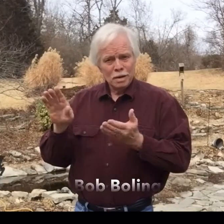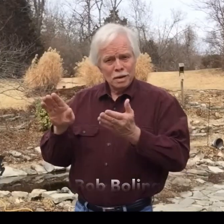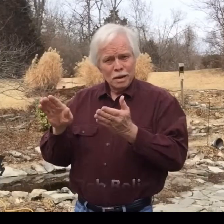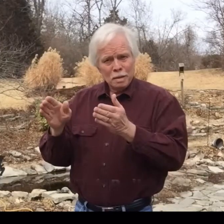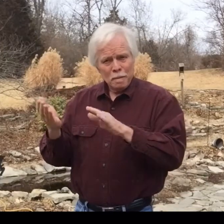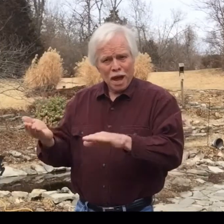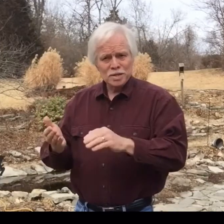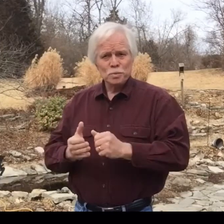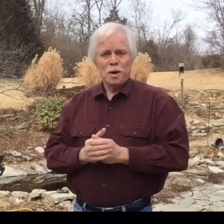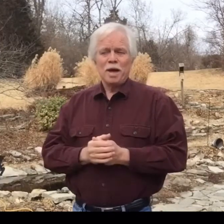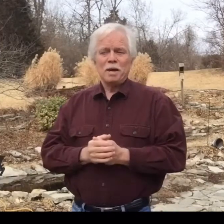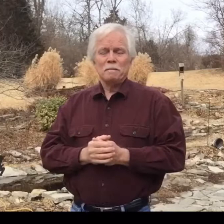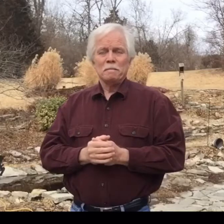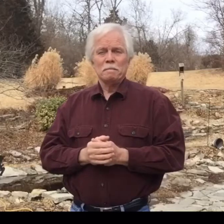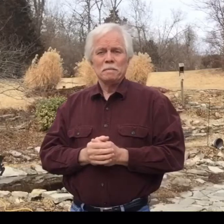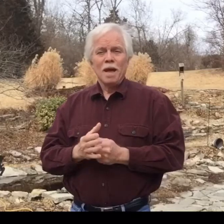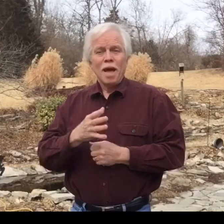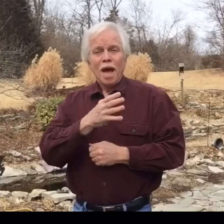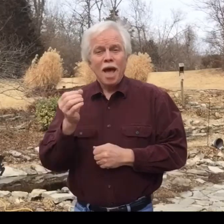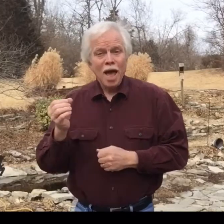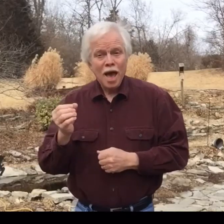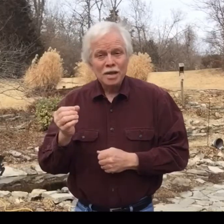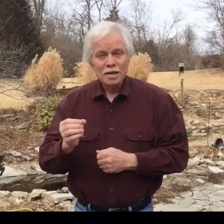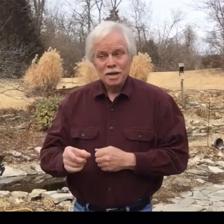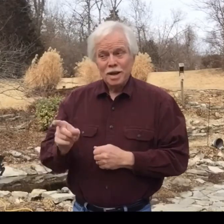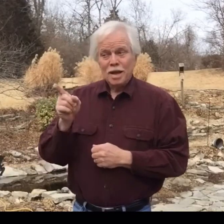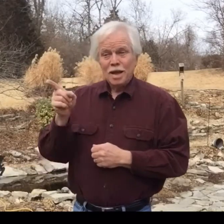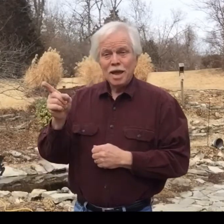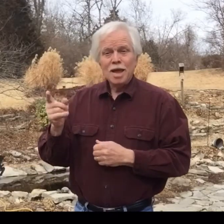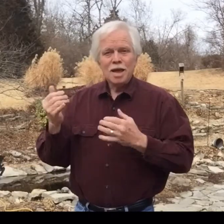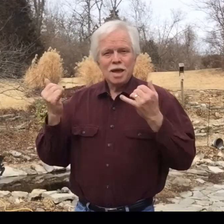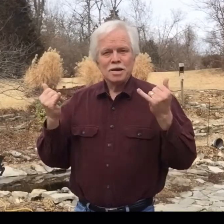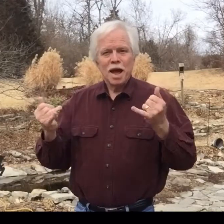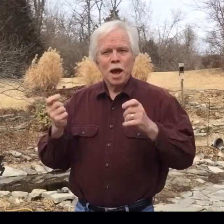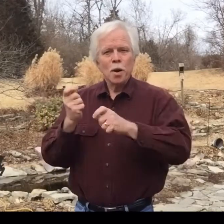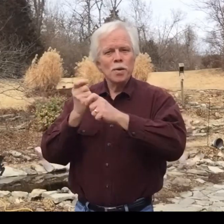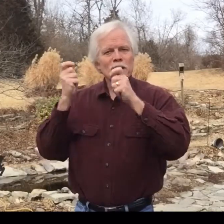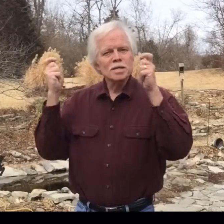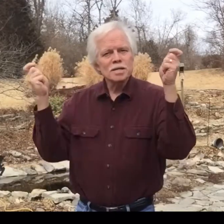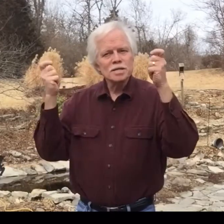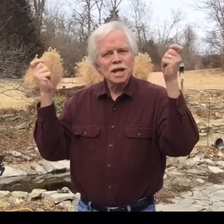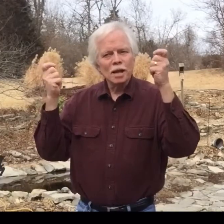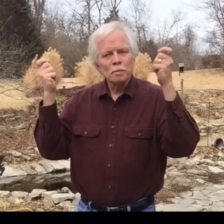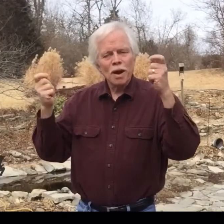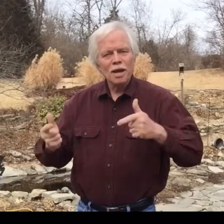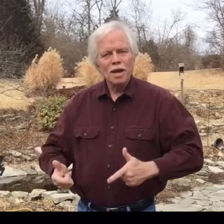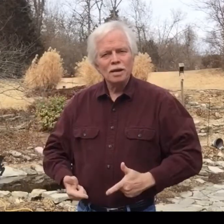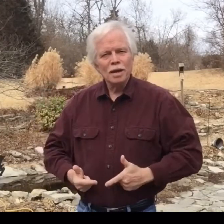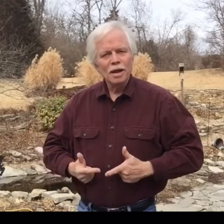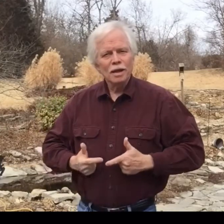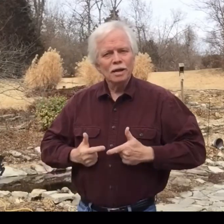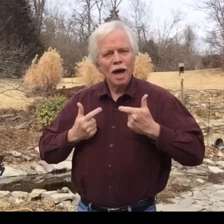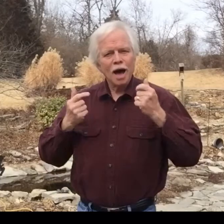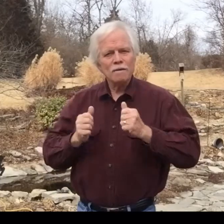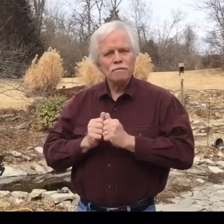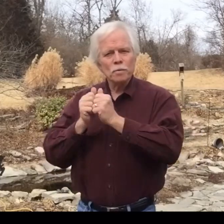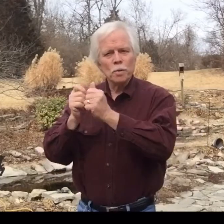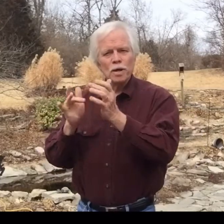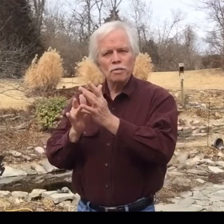passed away, and he now is celebrating life with